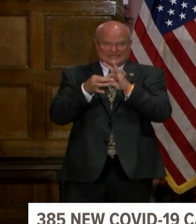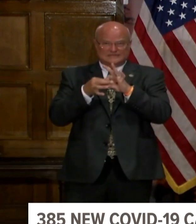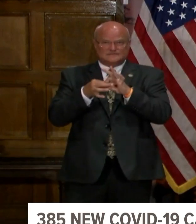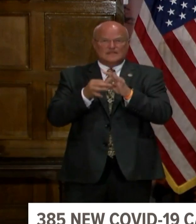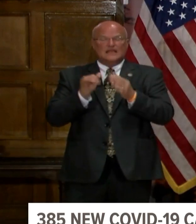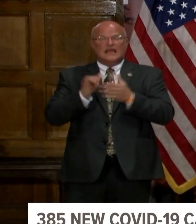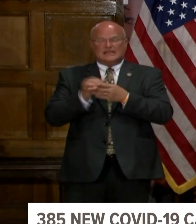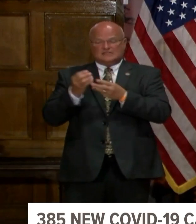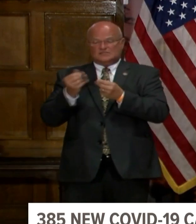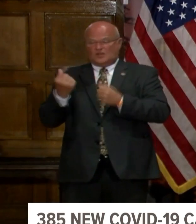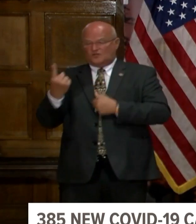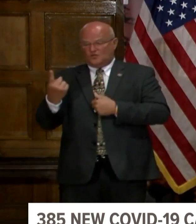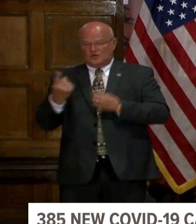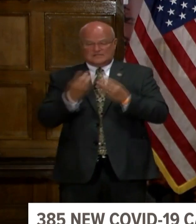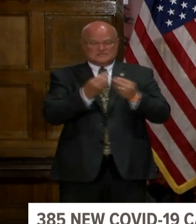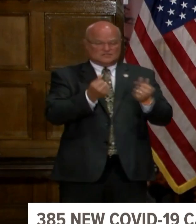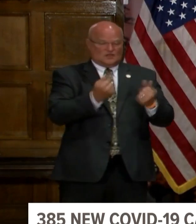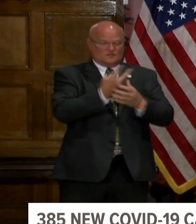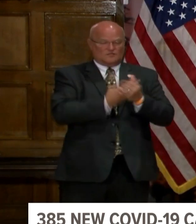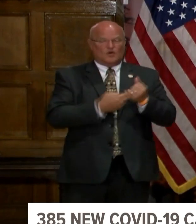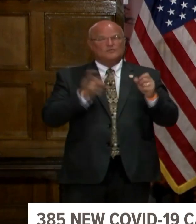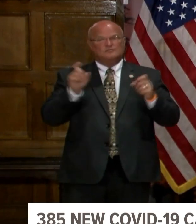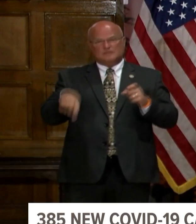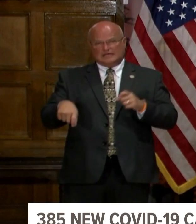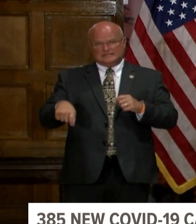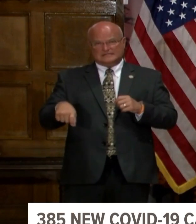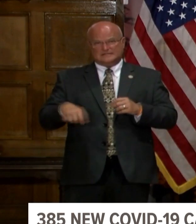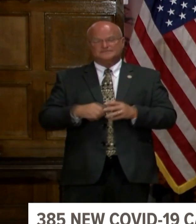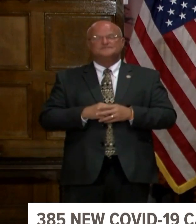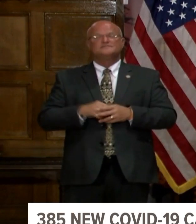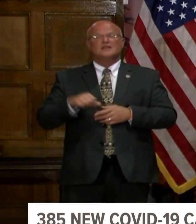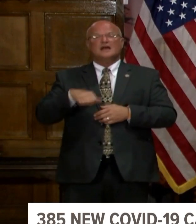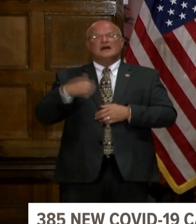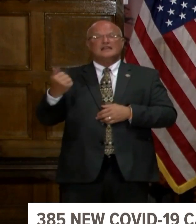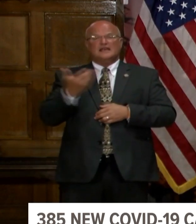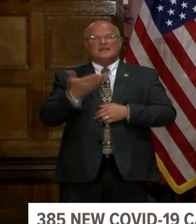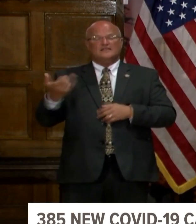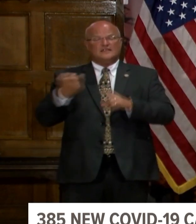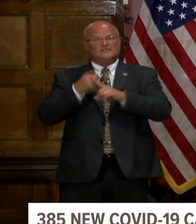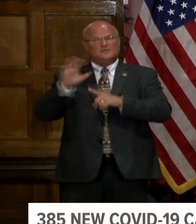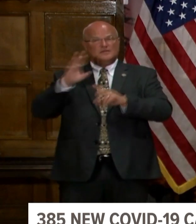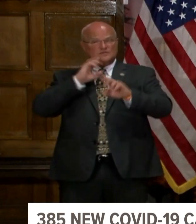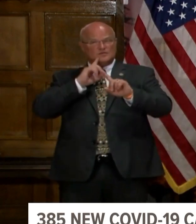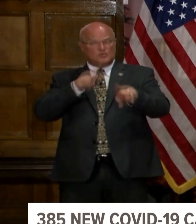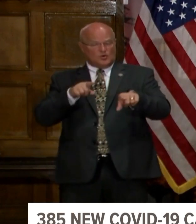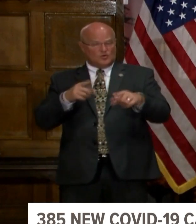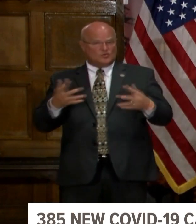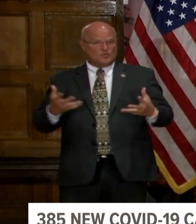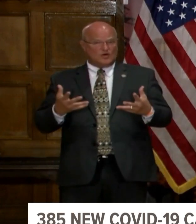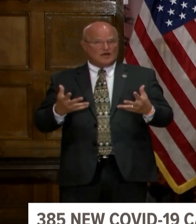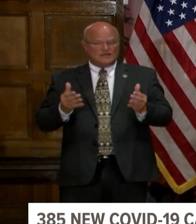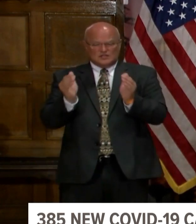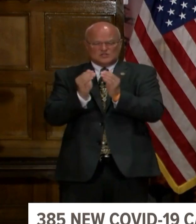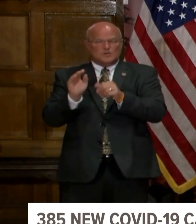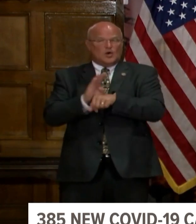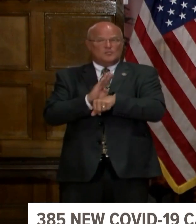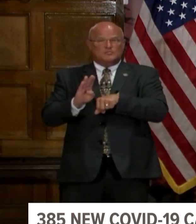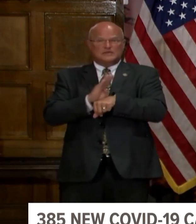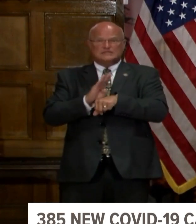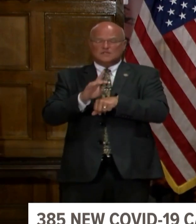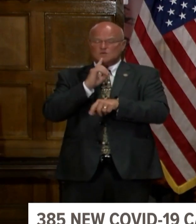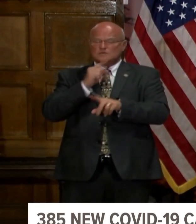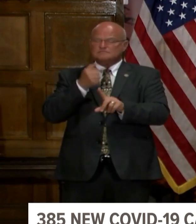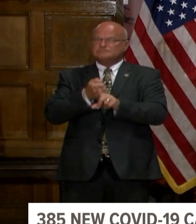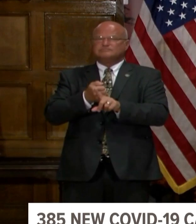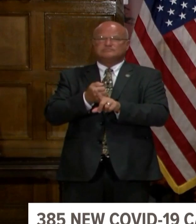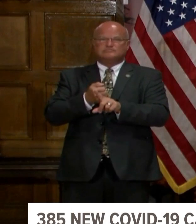to solve one, we have to solve the other. A couple other data points from Mervyn's report. One is, small businesses are taking it on the